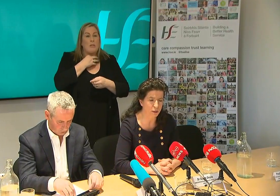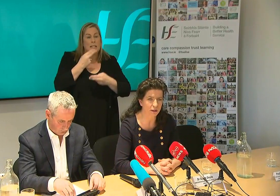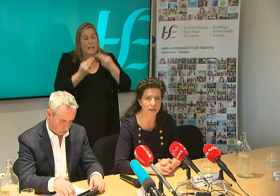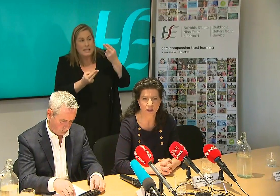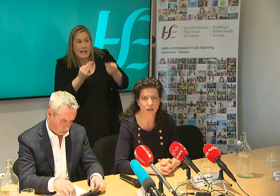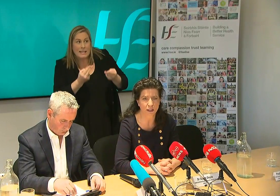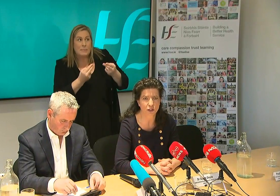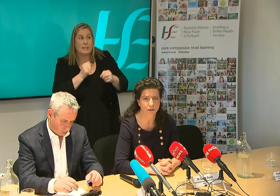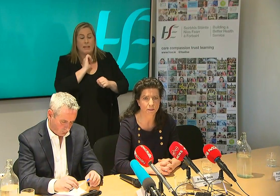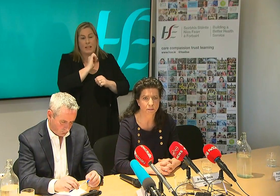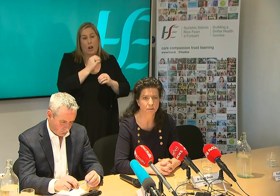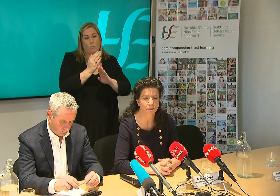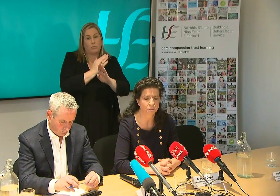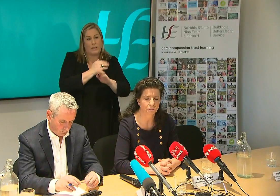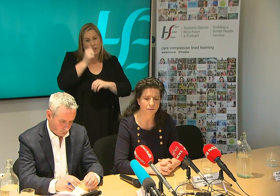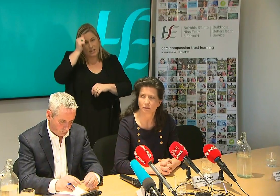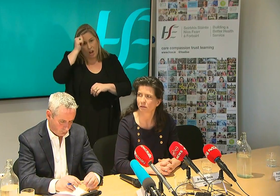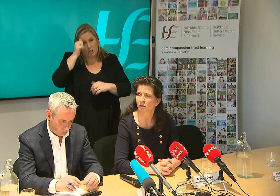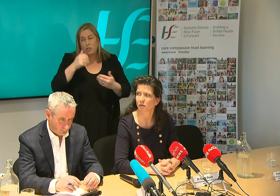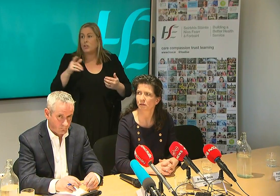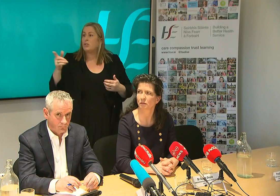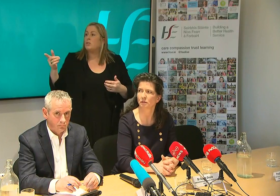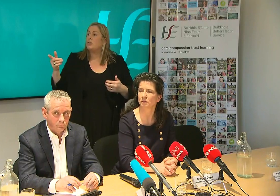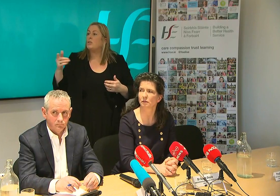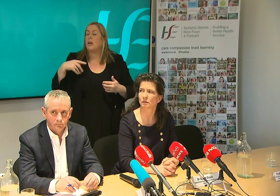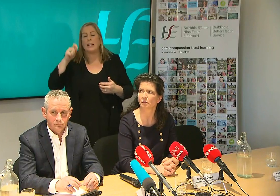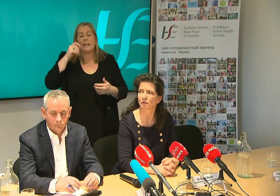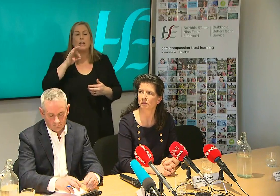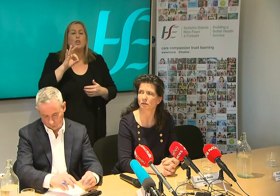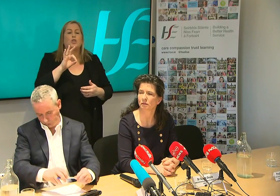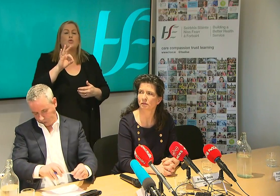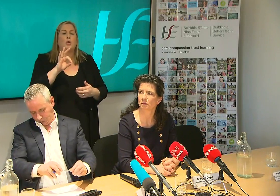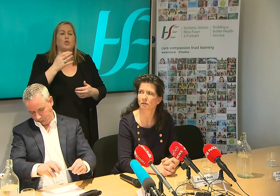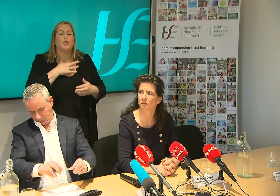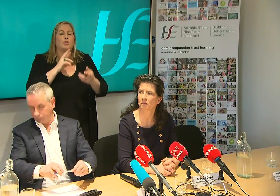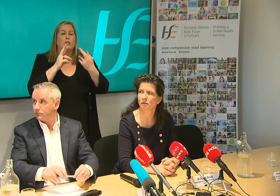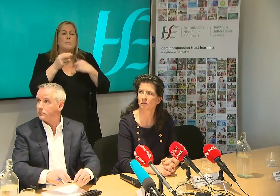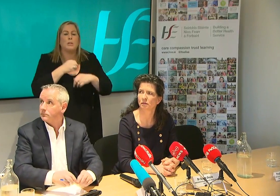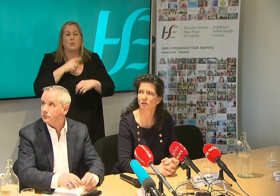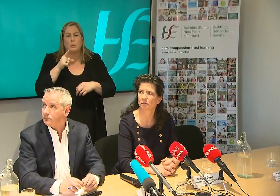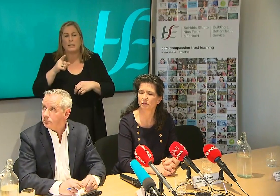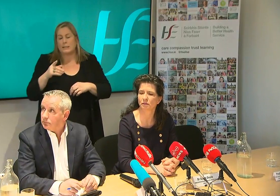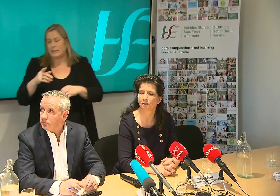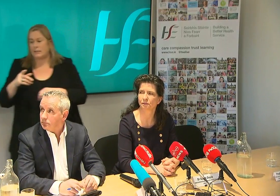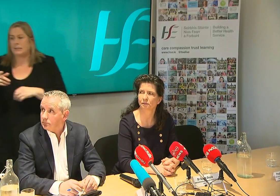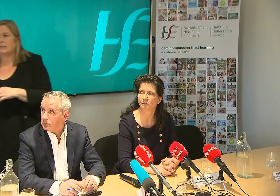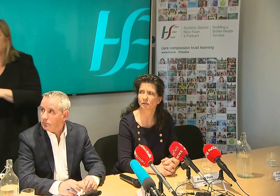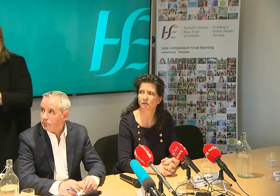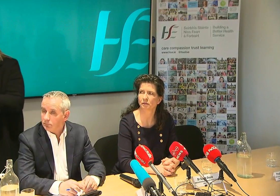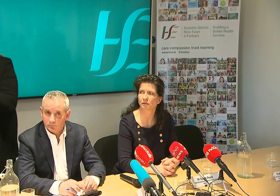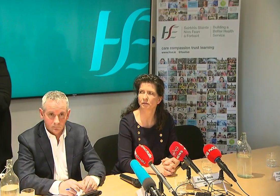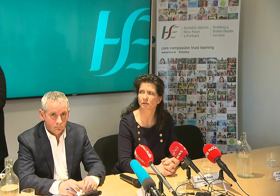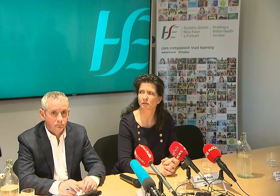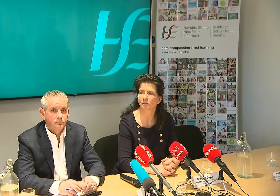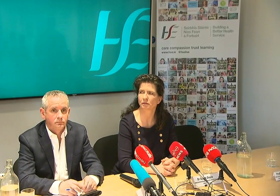previous experience and knowledge. And I think George, just to that, I think the previous answer applies here. which is a very